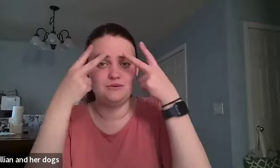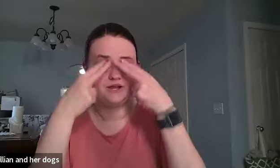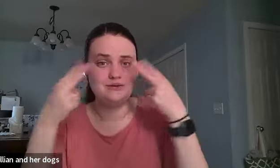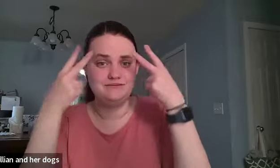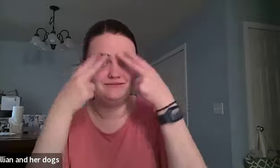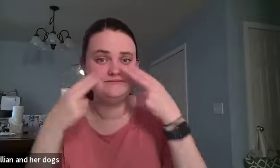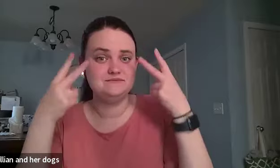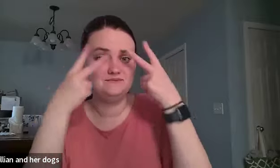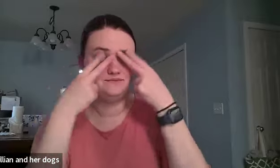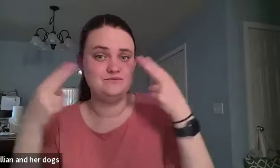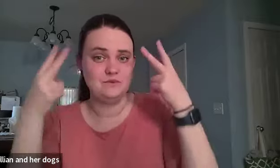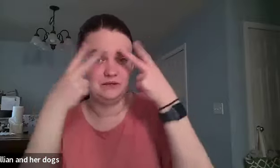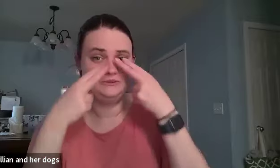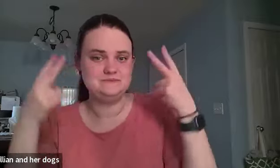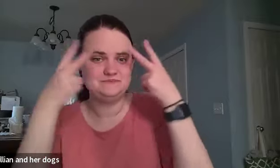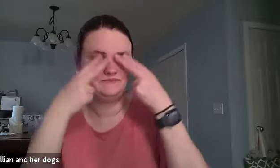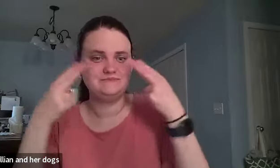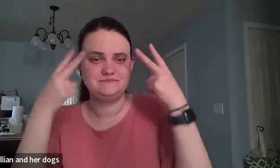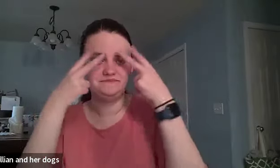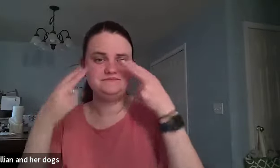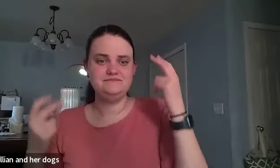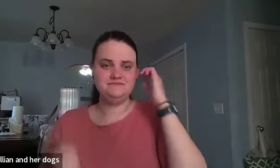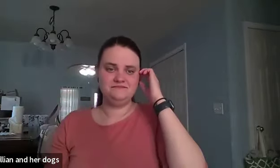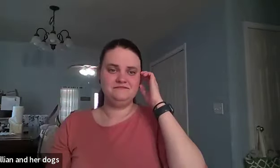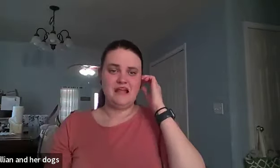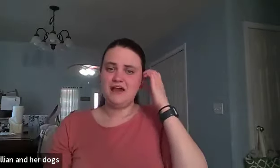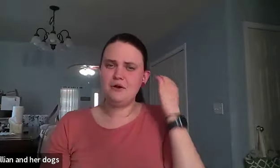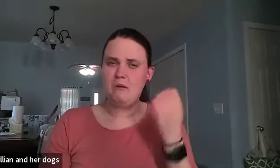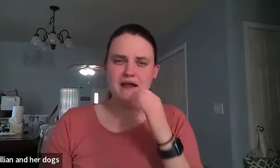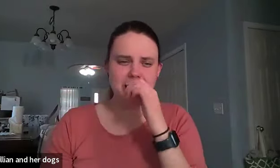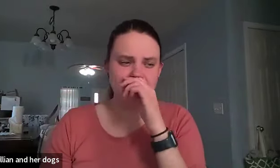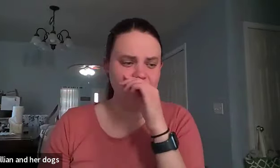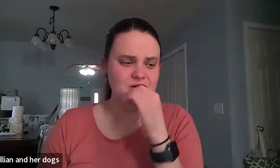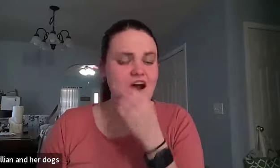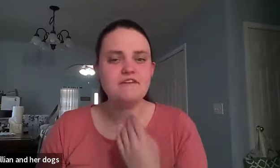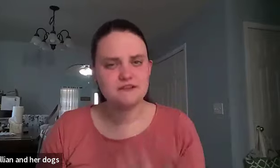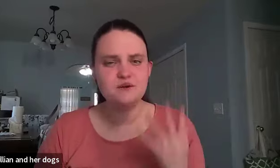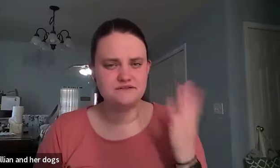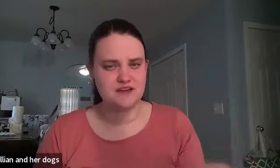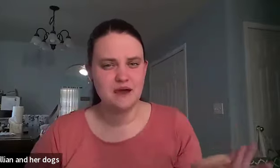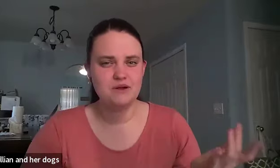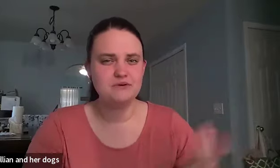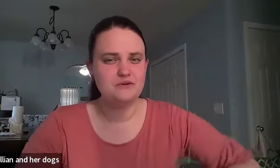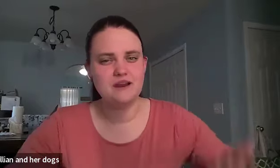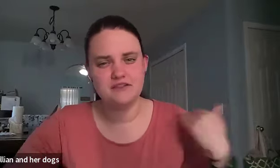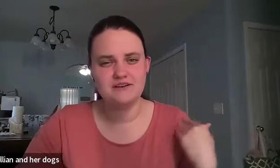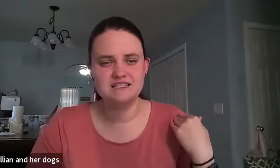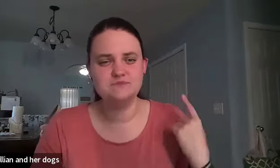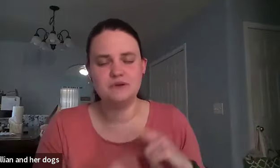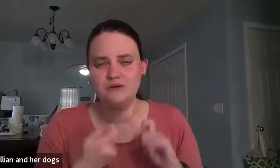So raccoon, raccoon. I don't know why. I feel like we've done that one before in other classes, but we